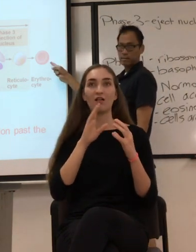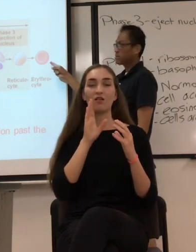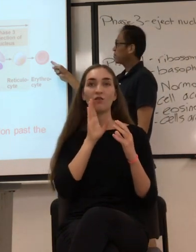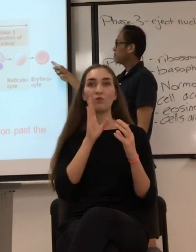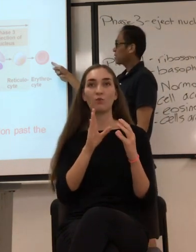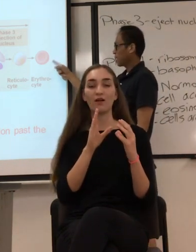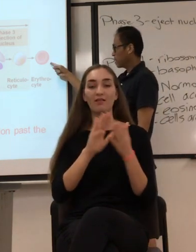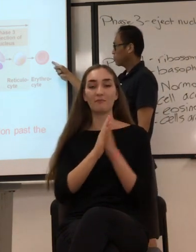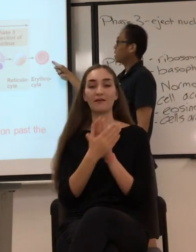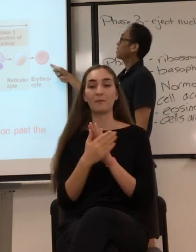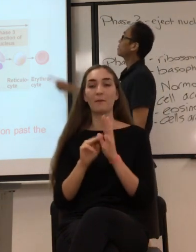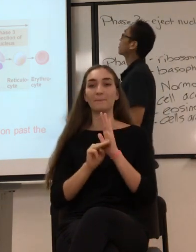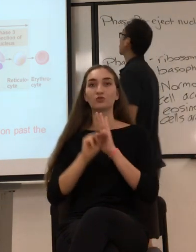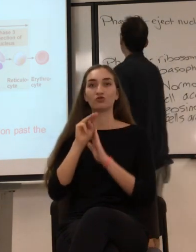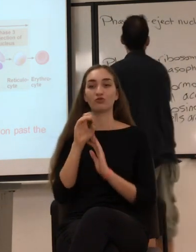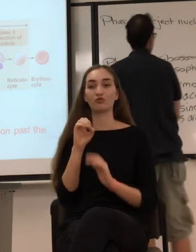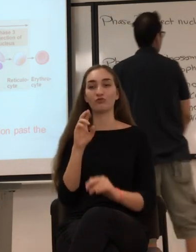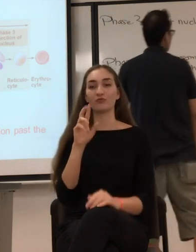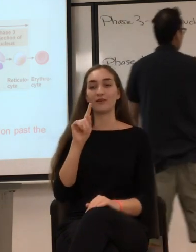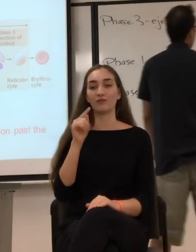urethrocyte, okay, in the blood.